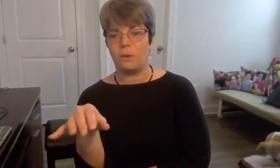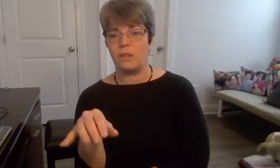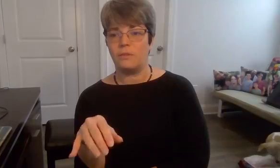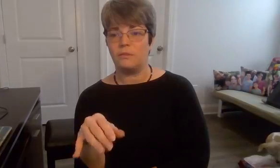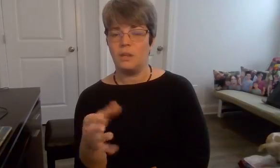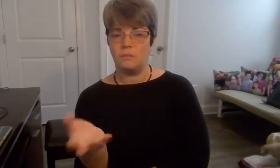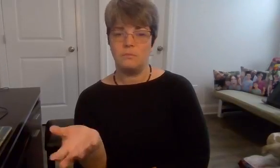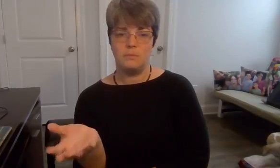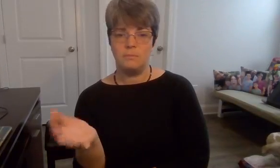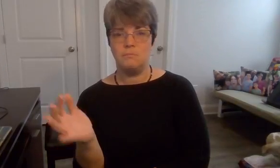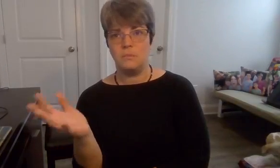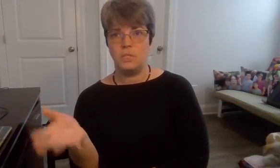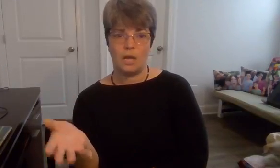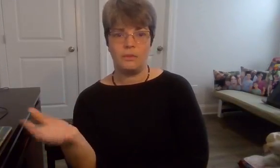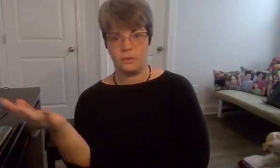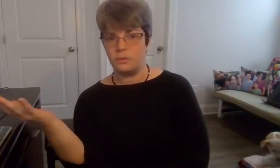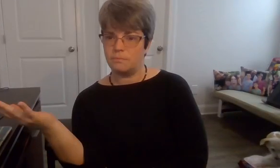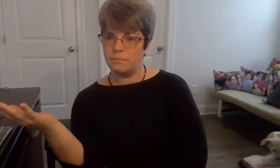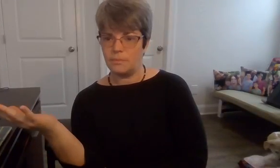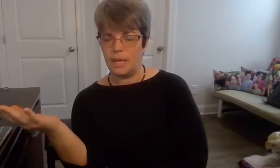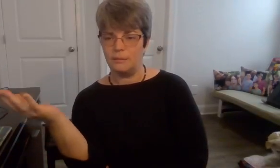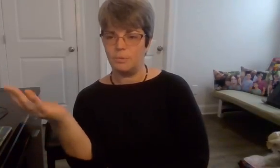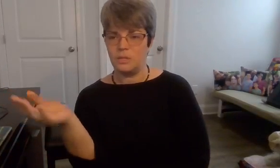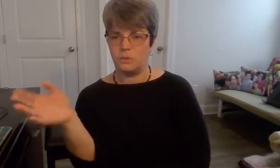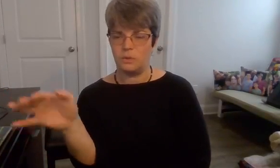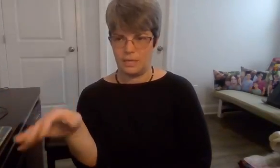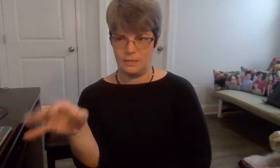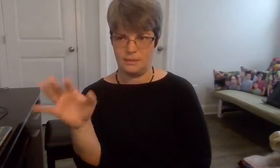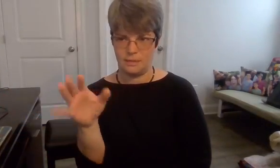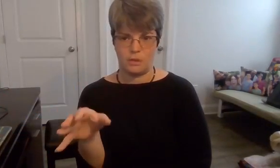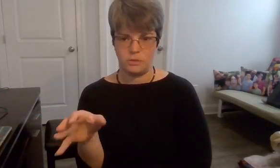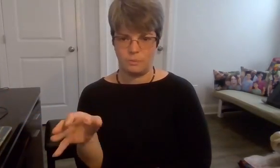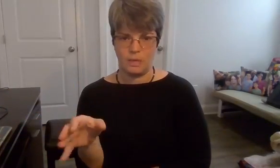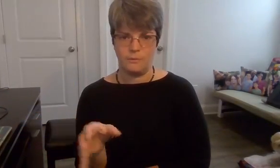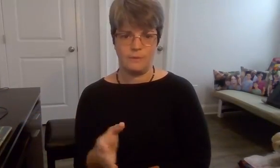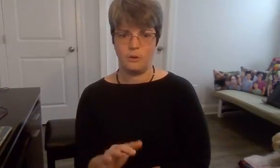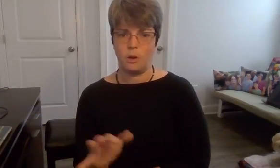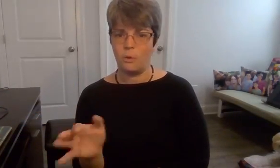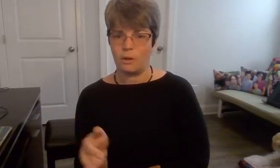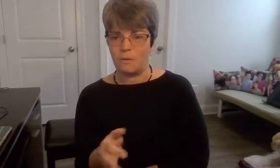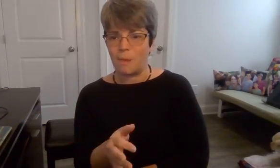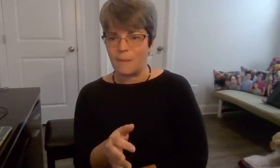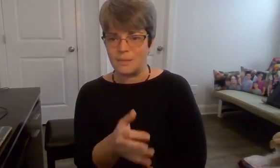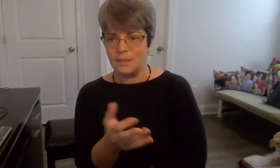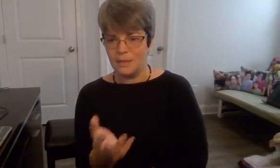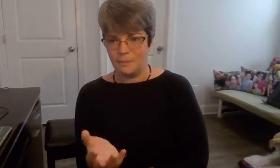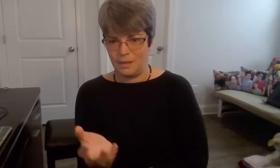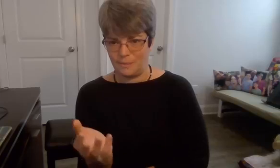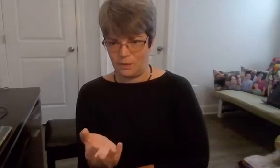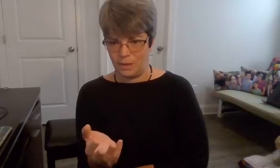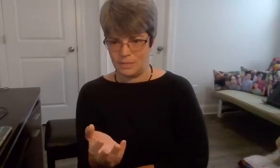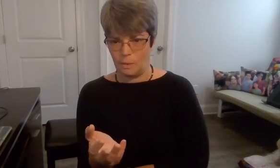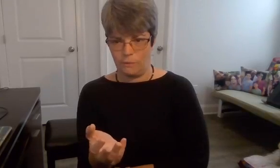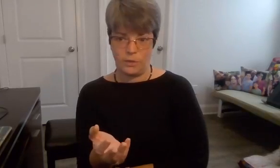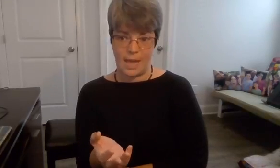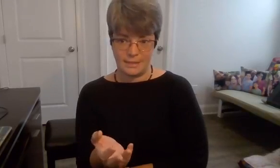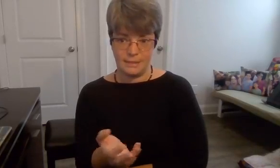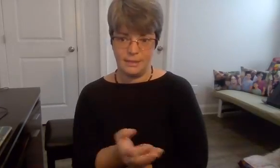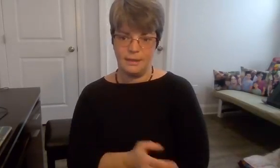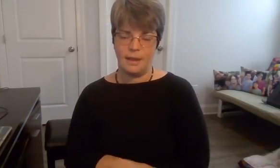with, toddlers and preschool kids, the colors will be helpful. If you're all working with babies, it might not be quite as helpful yet,